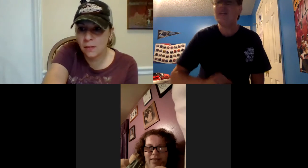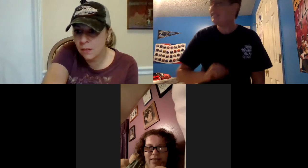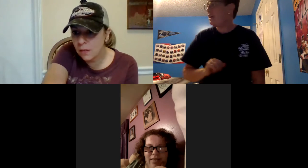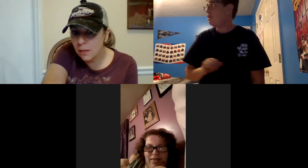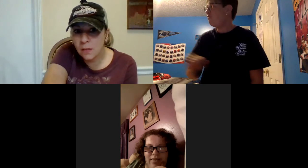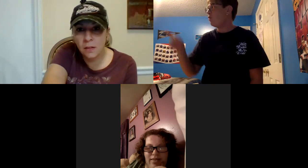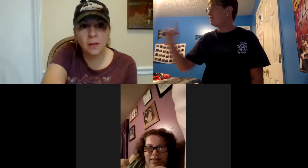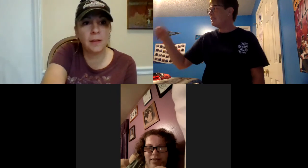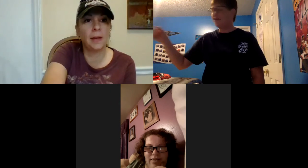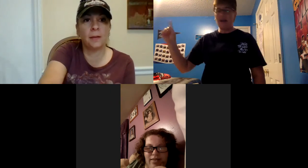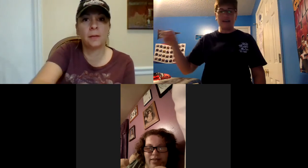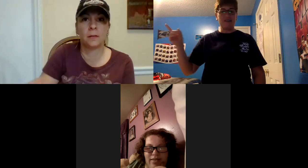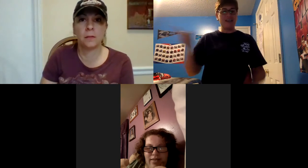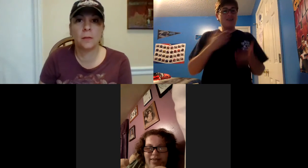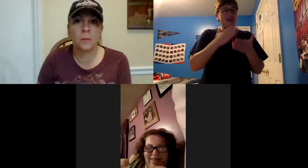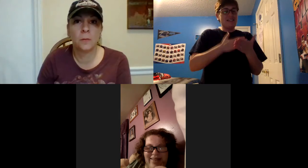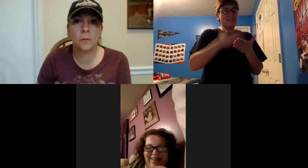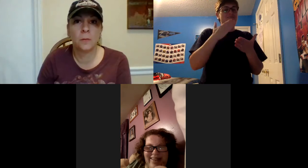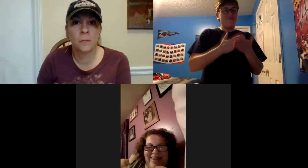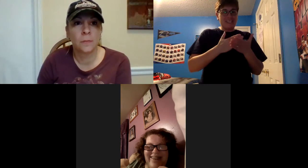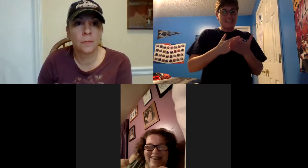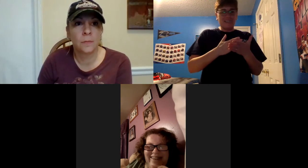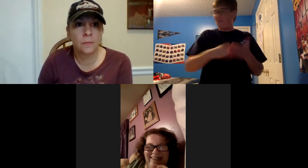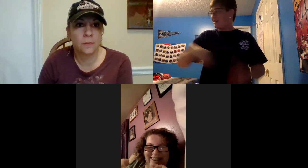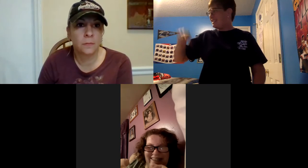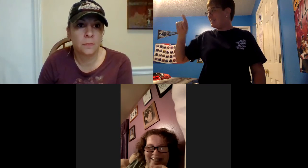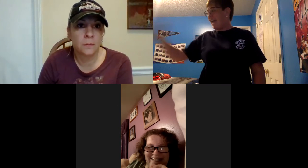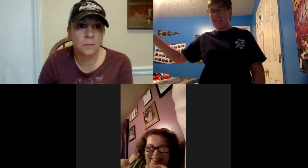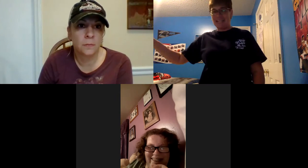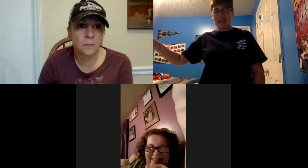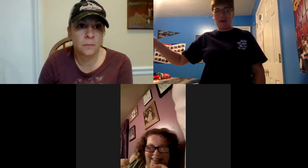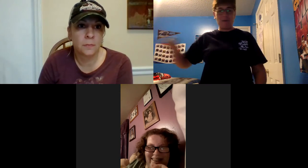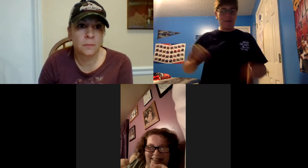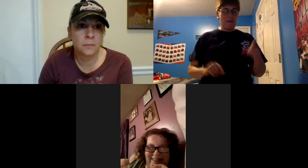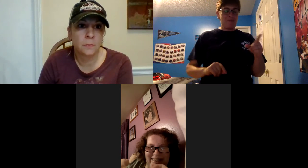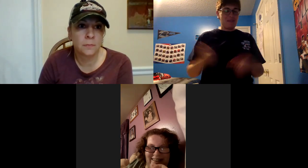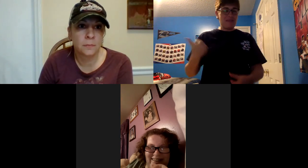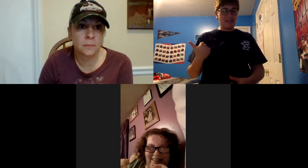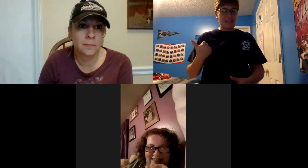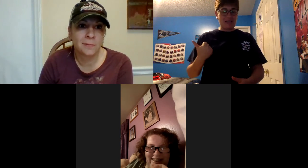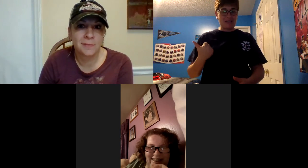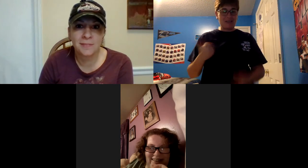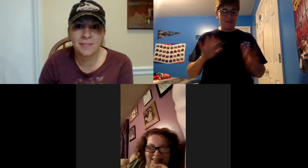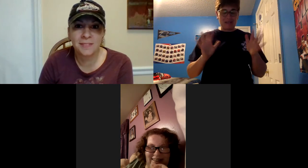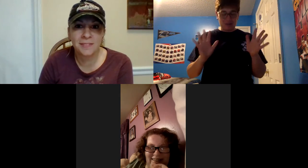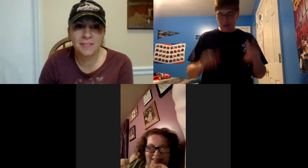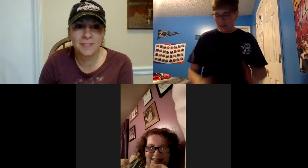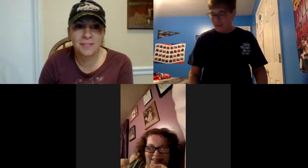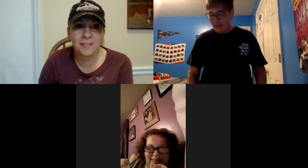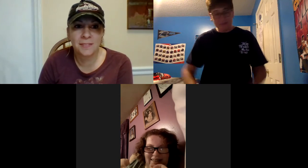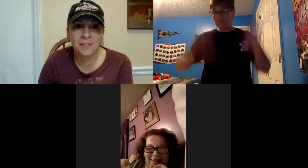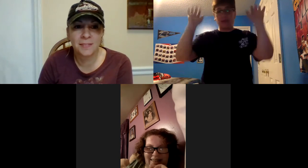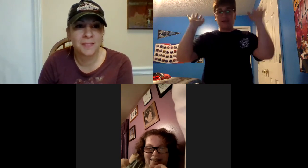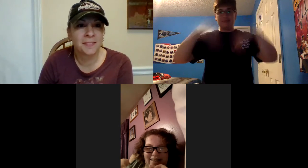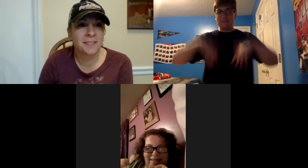Oh, it is 8:04. See, the clock I've got in here, I did fix it to where it says 8 now, but the minutes are wrong